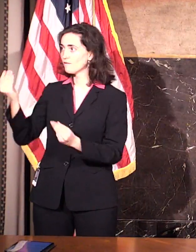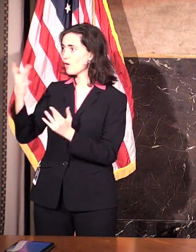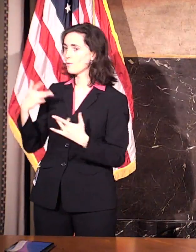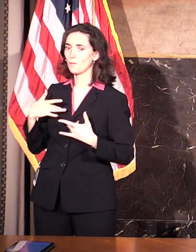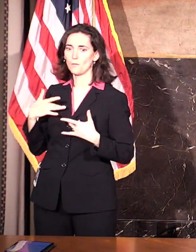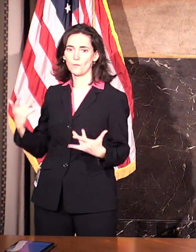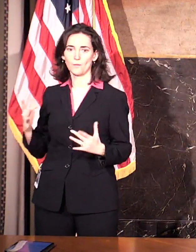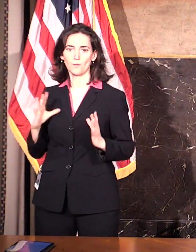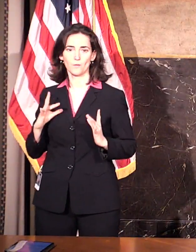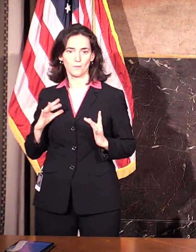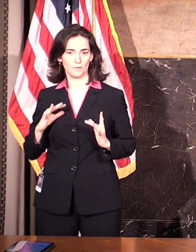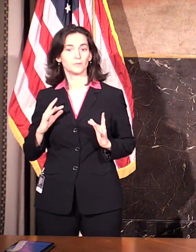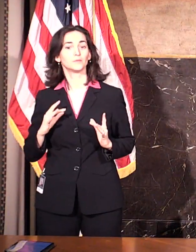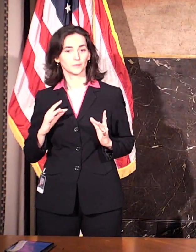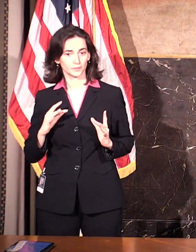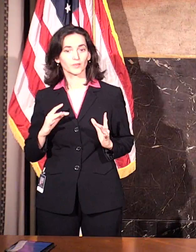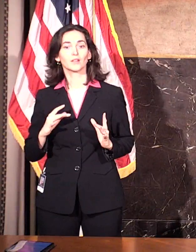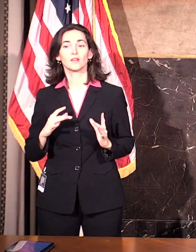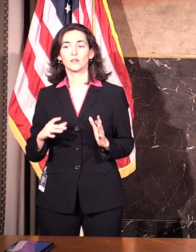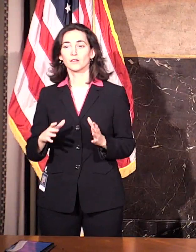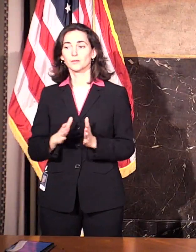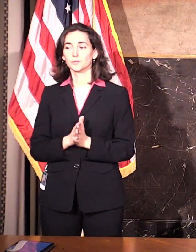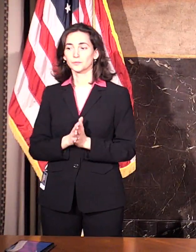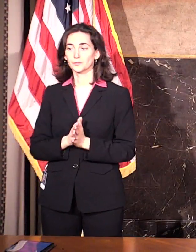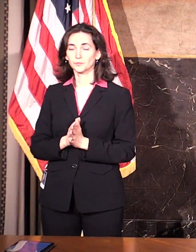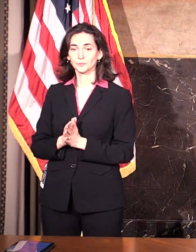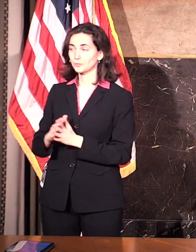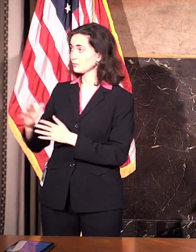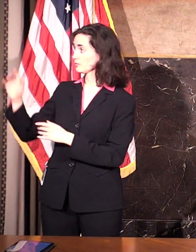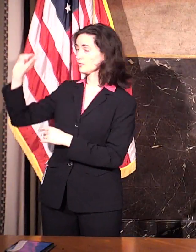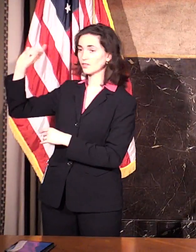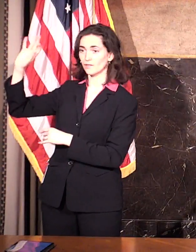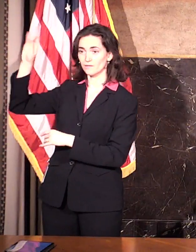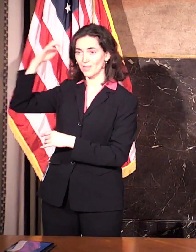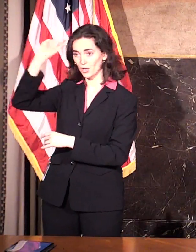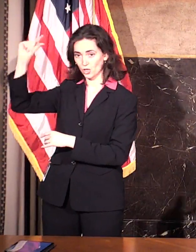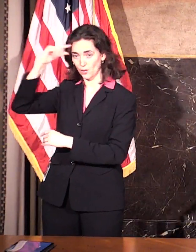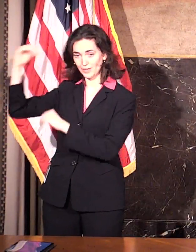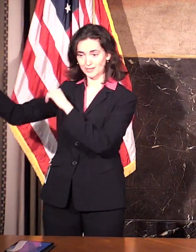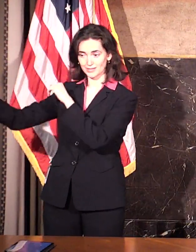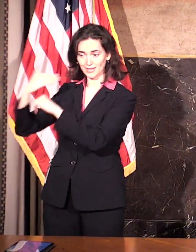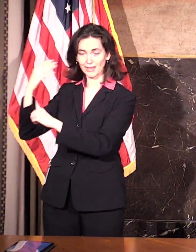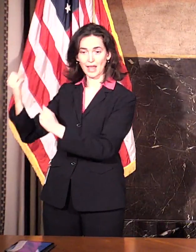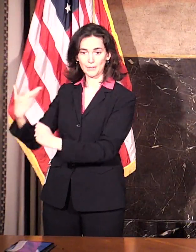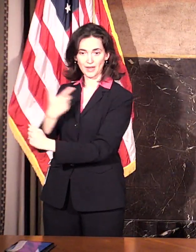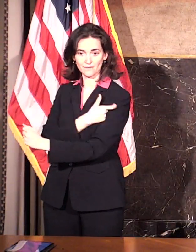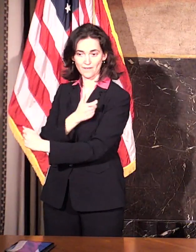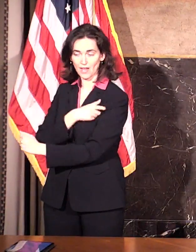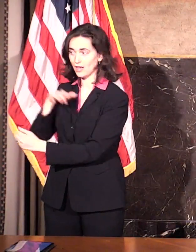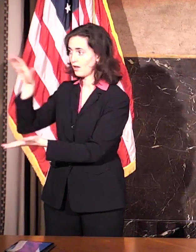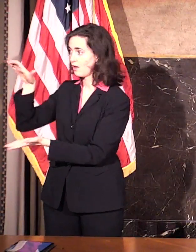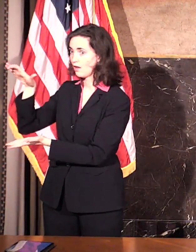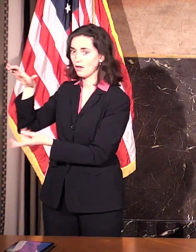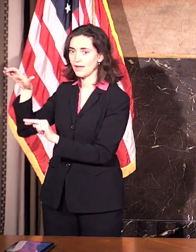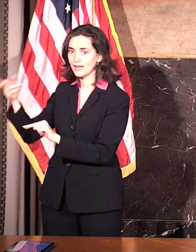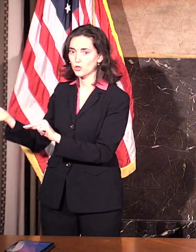week with doses being increased that in terms of the allocation coming to